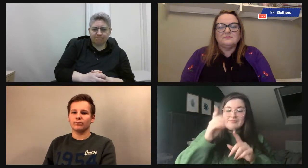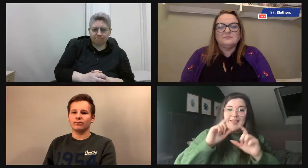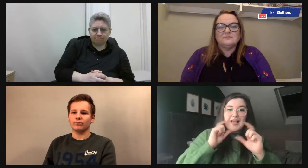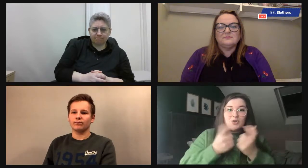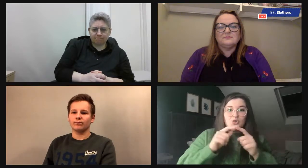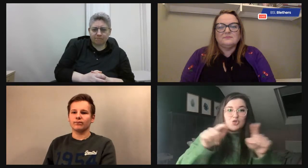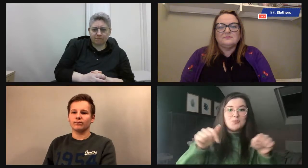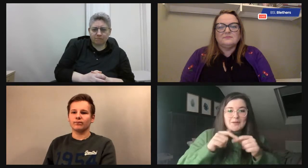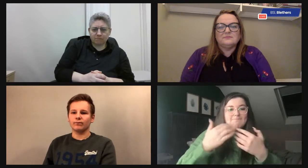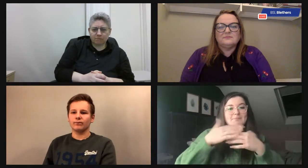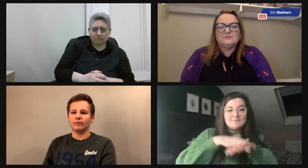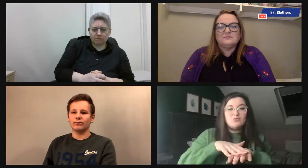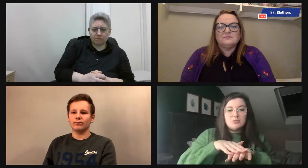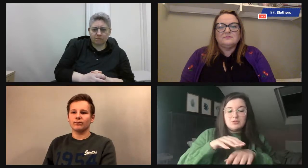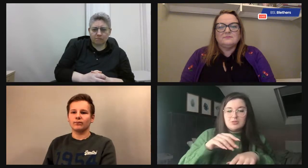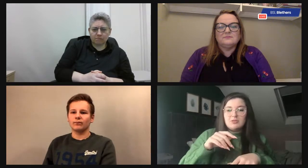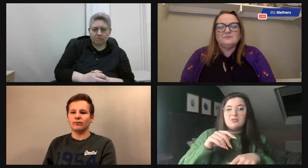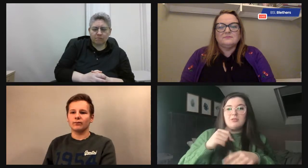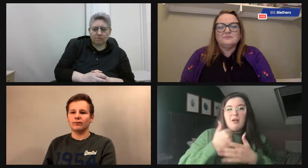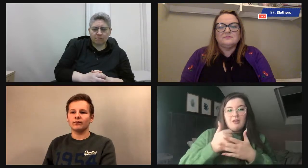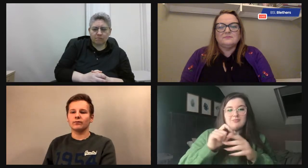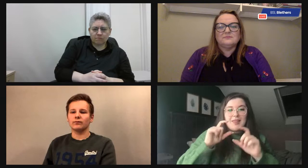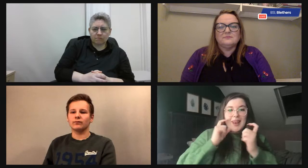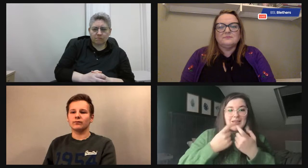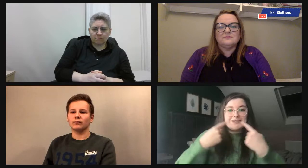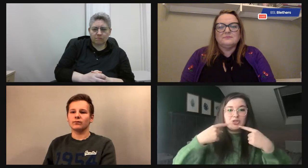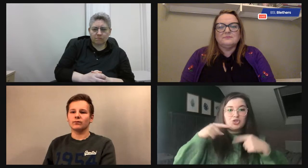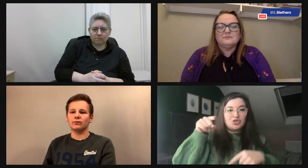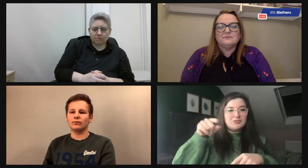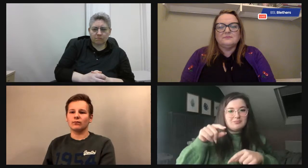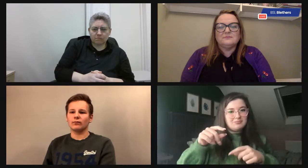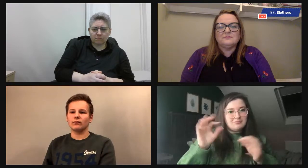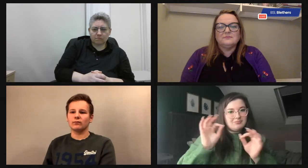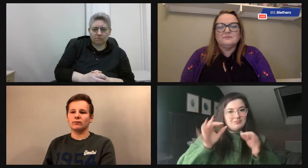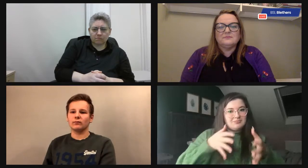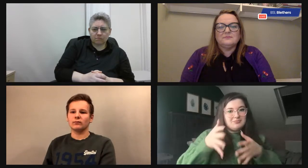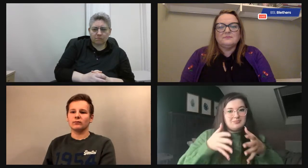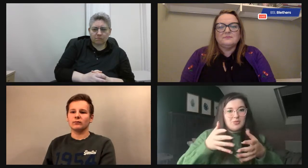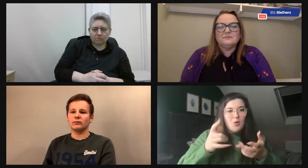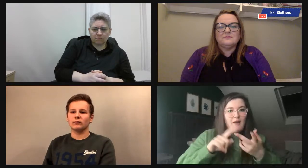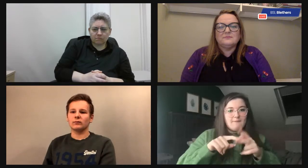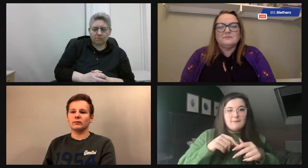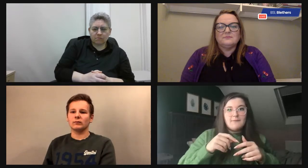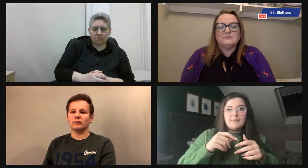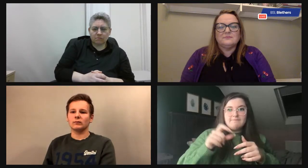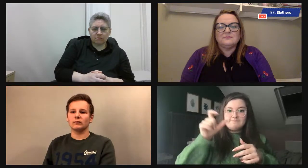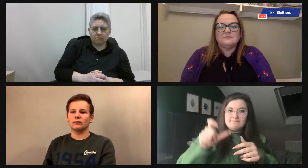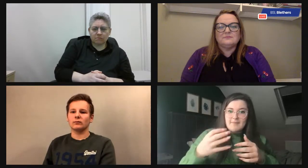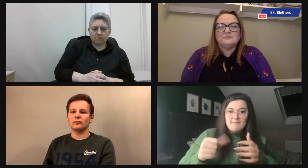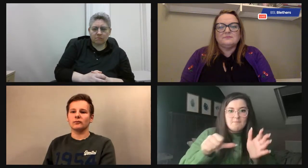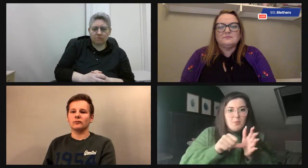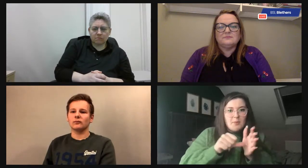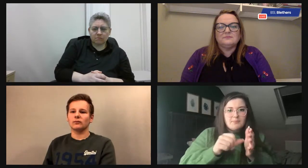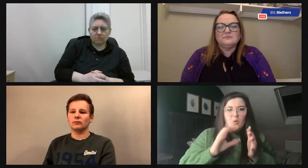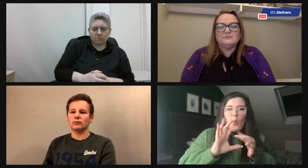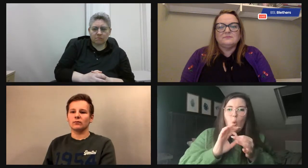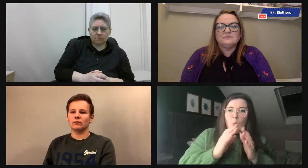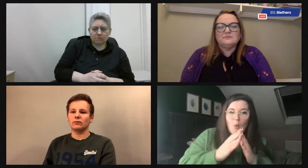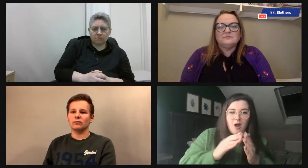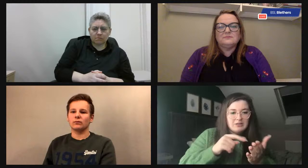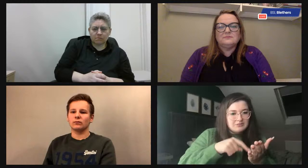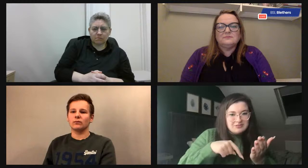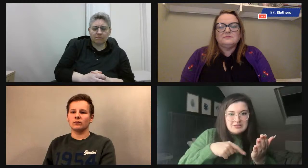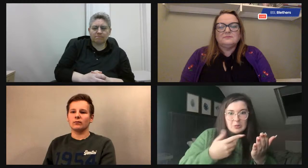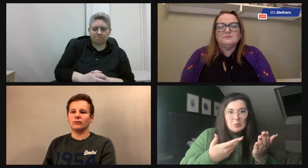magic wand to take away the stress. The stress was still there. I remember, like, the stress